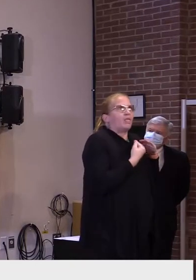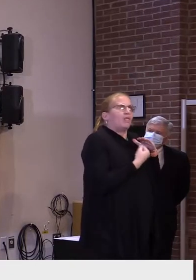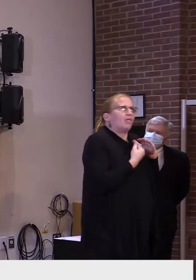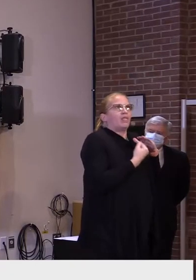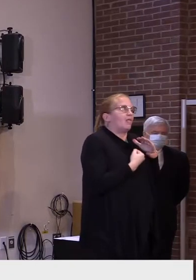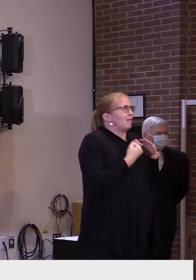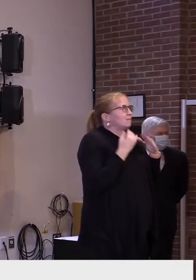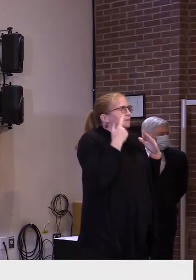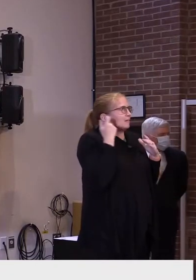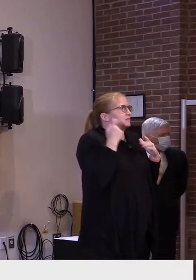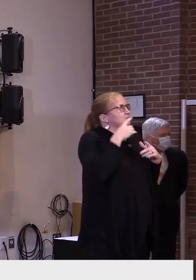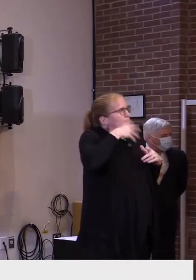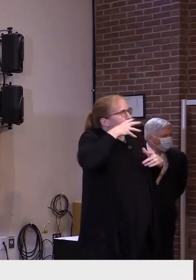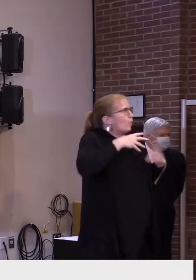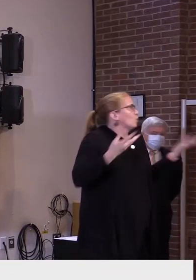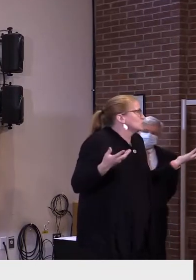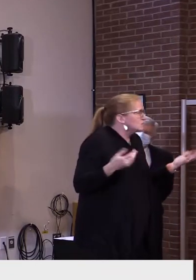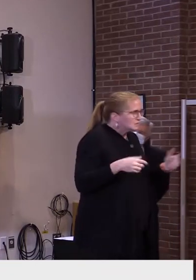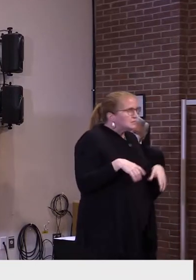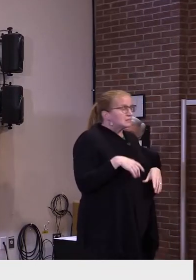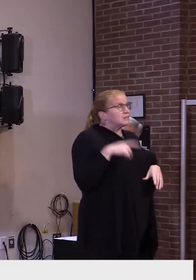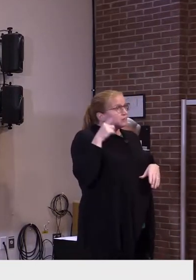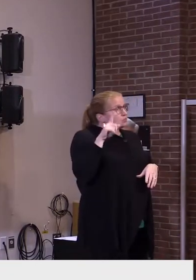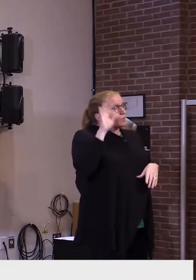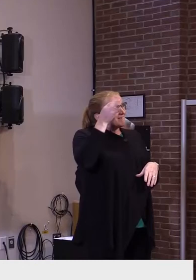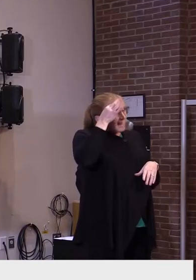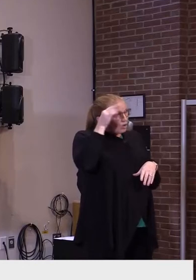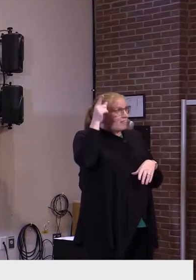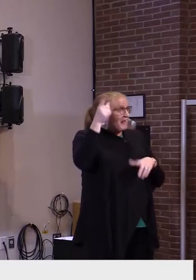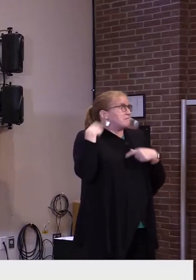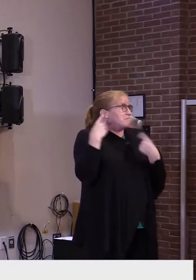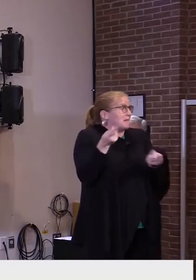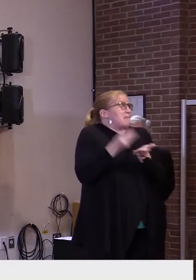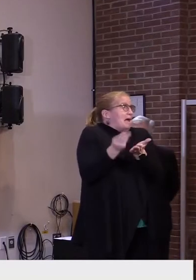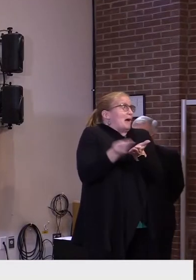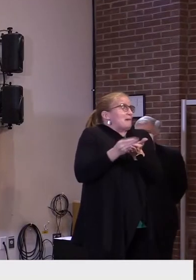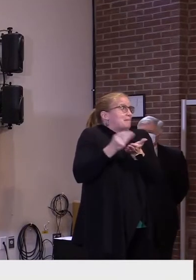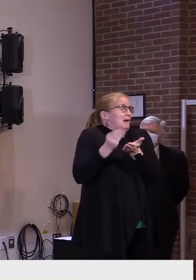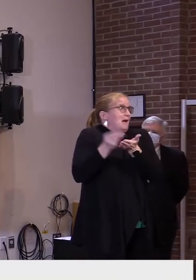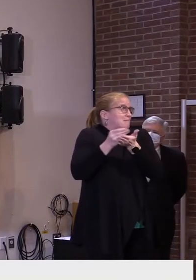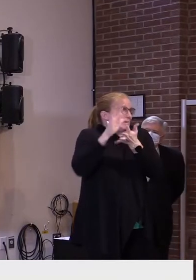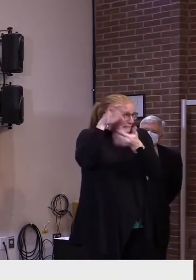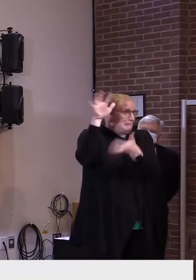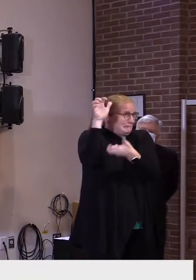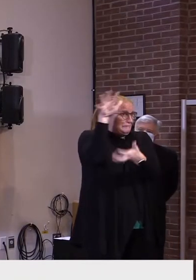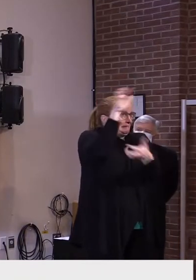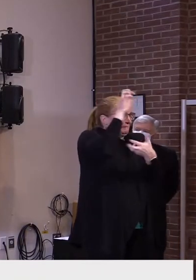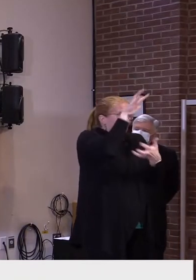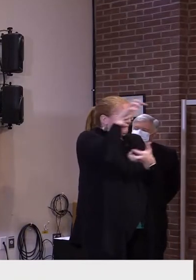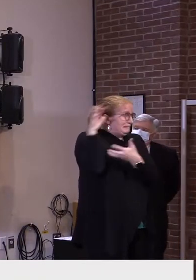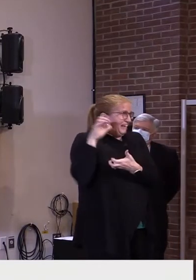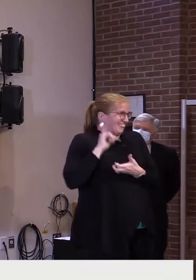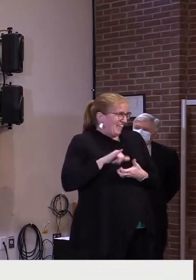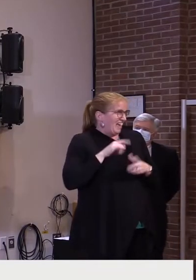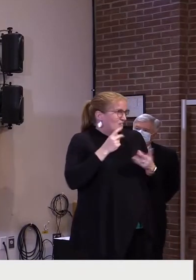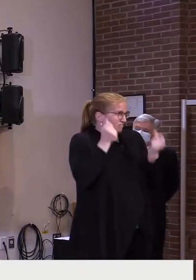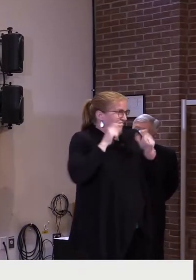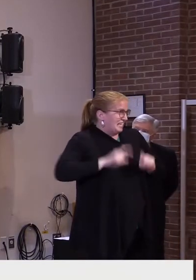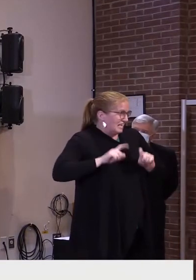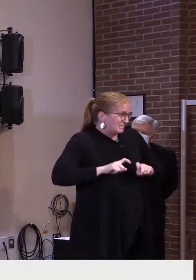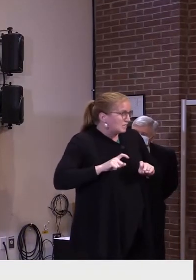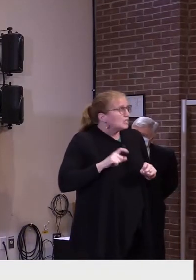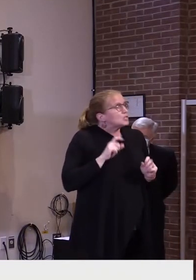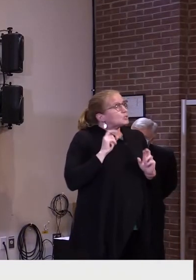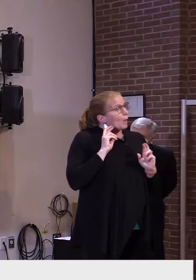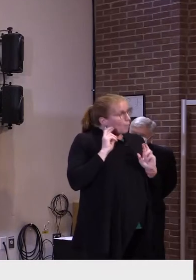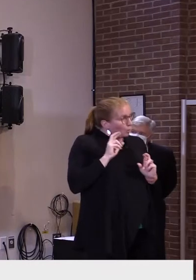tremendous volumes of antigen tests so that they can, I think, deploy them in the way